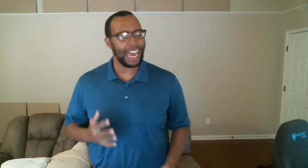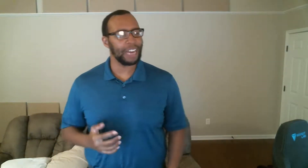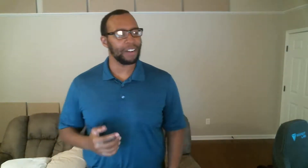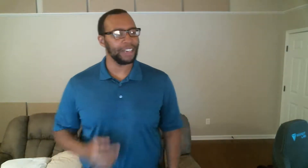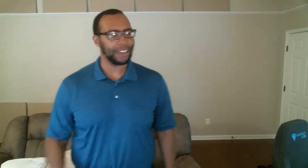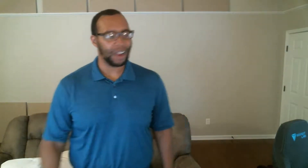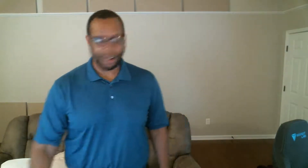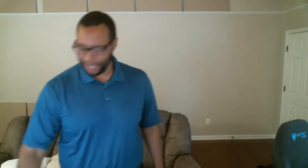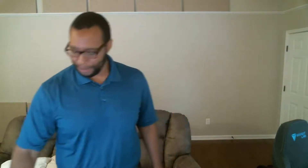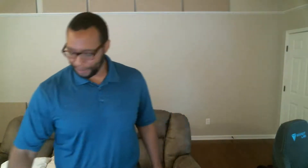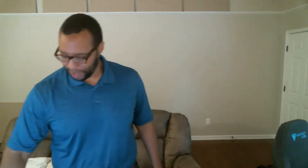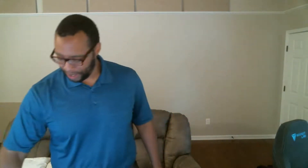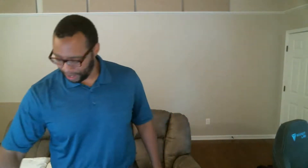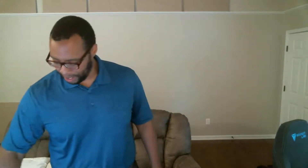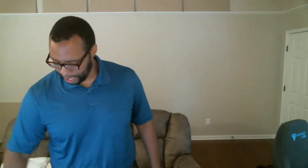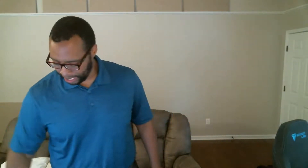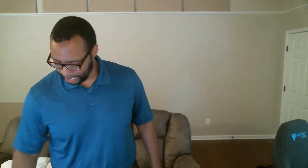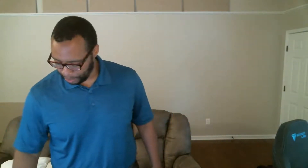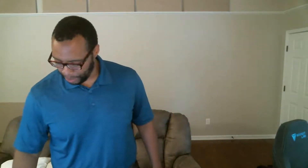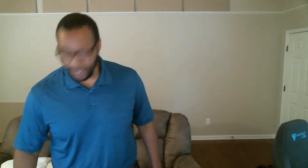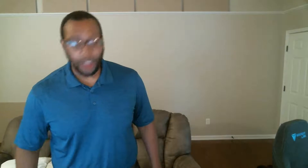angry, all right? Get to express all that